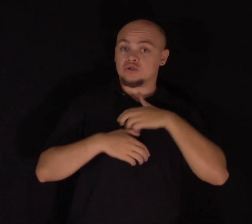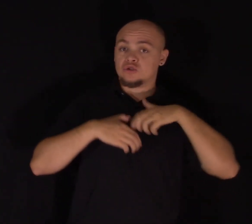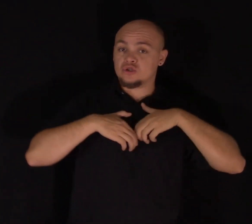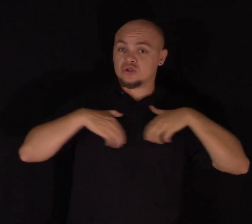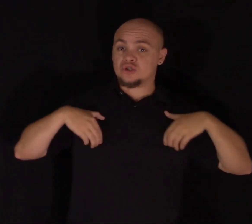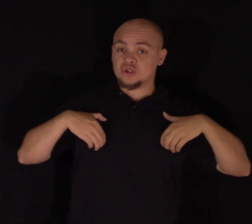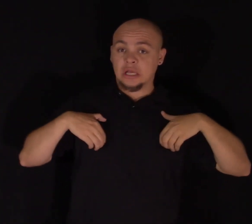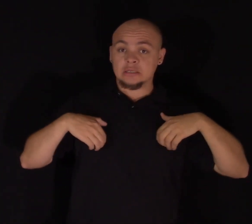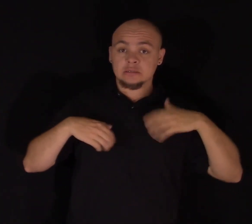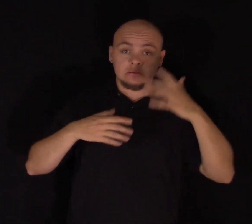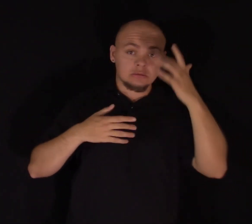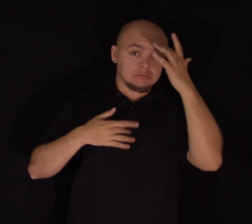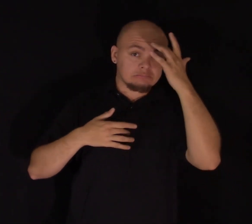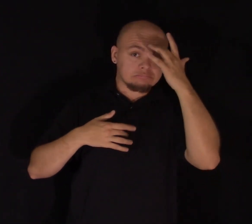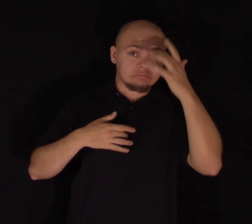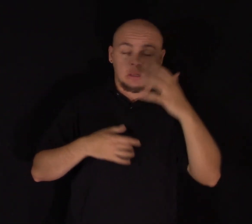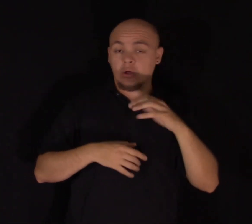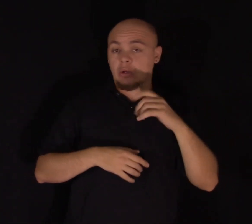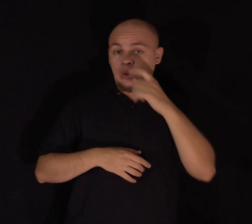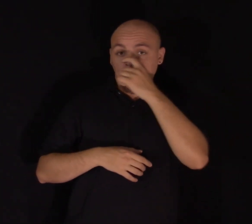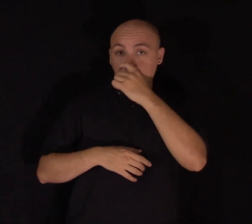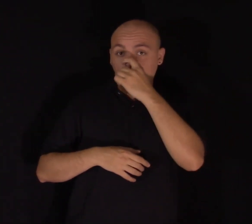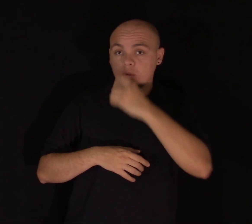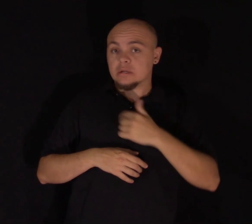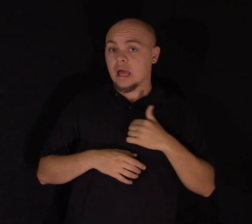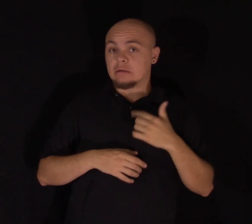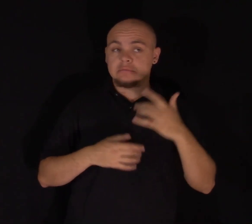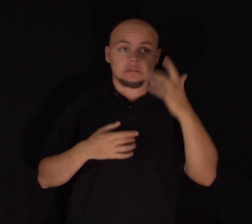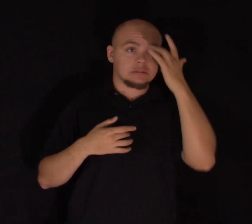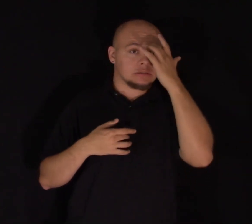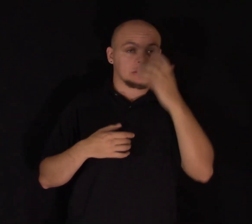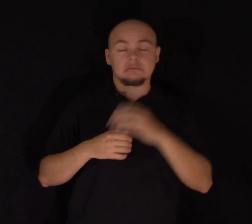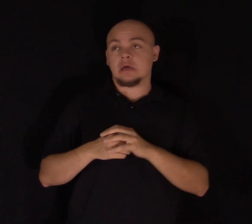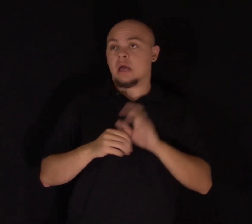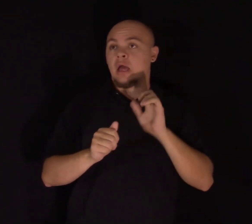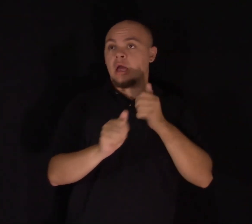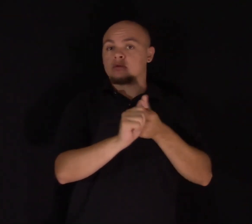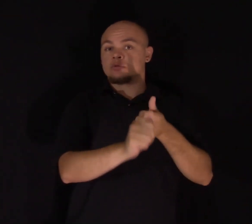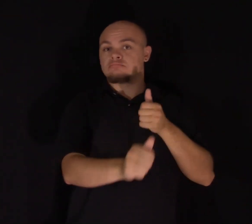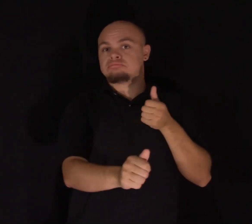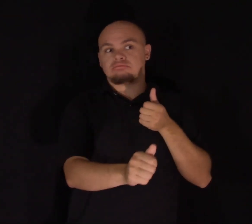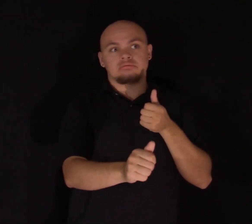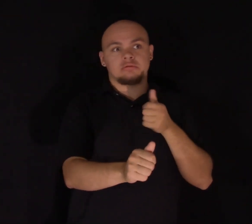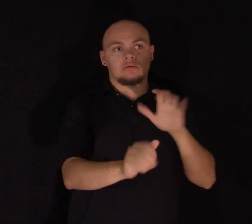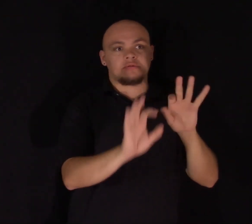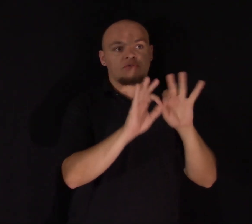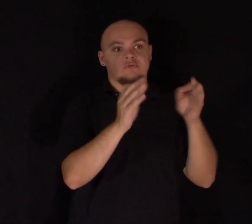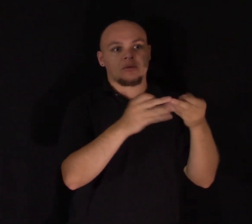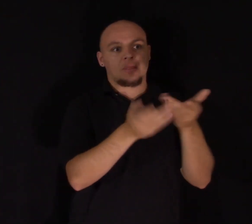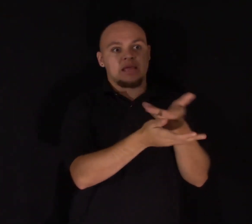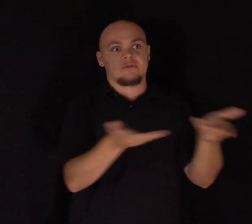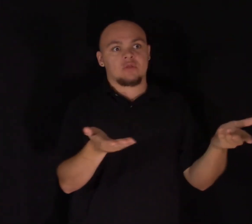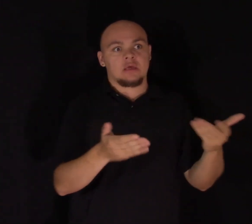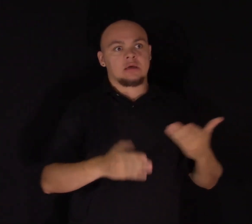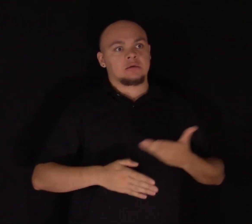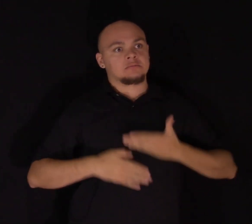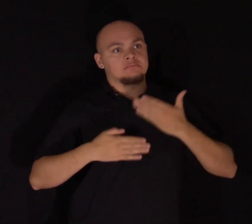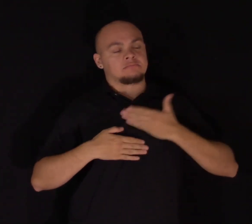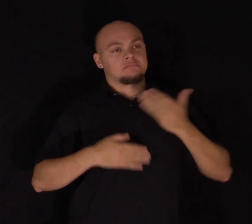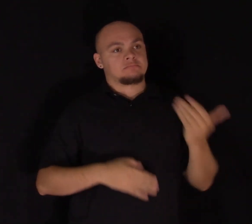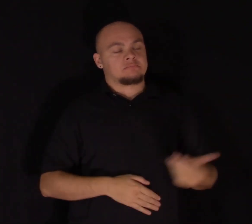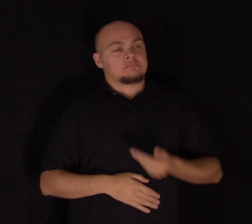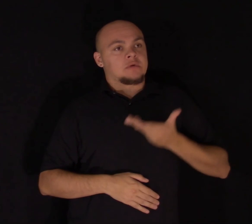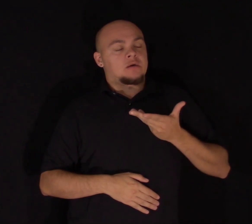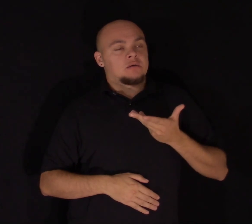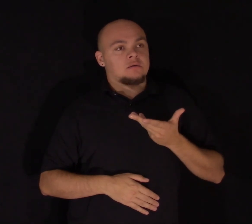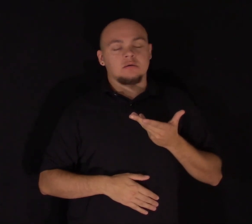for a few days, but I was secluded from all of the aspects of my life that I felt made me me,